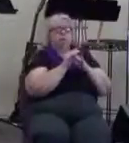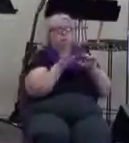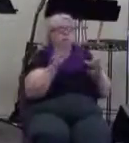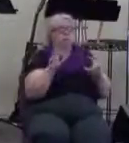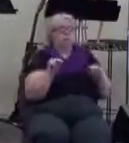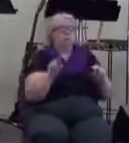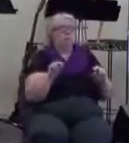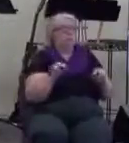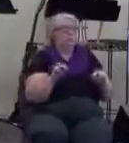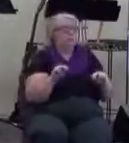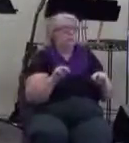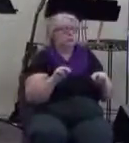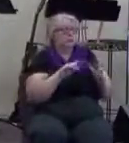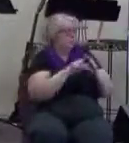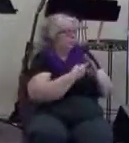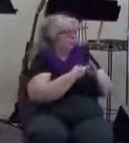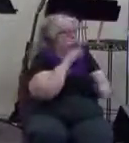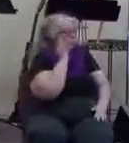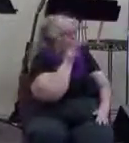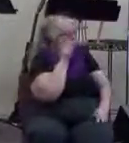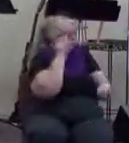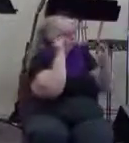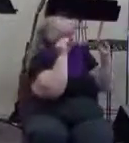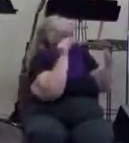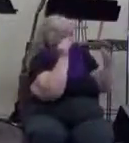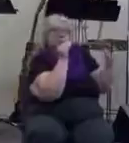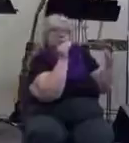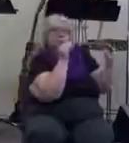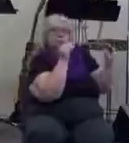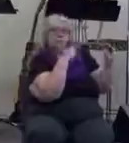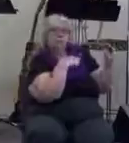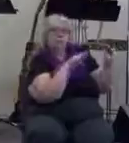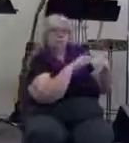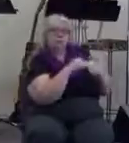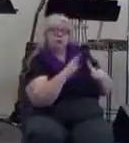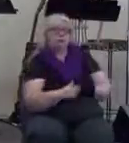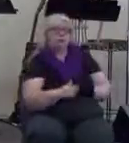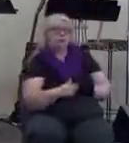teaching Jesus to him again. How powerful.